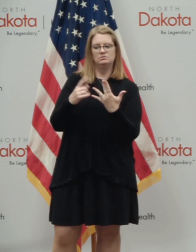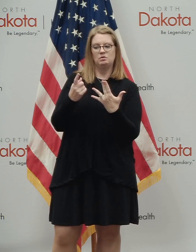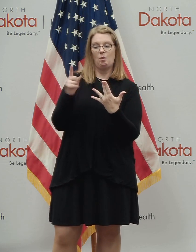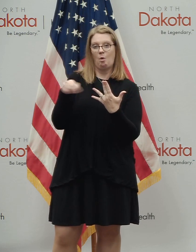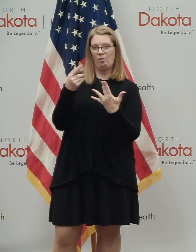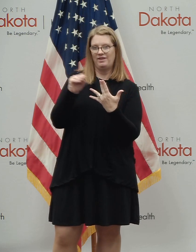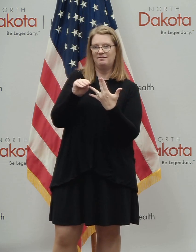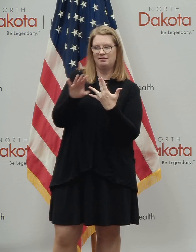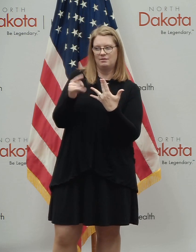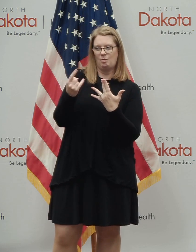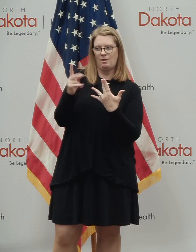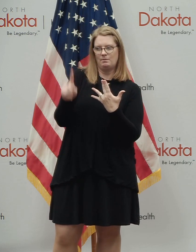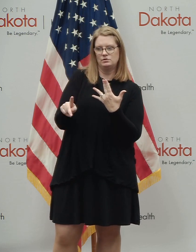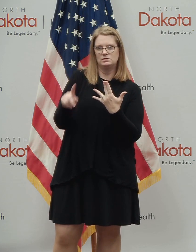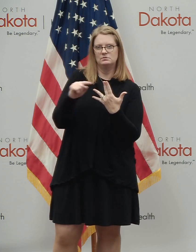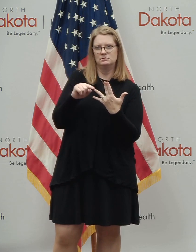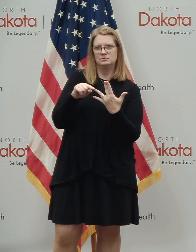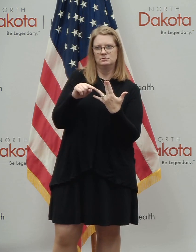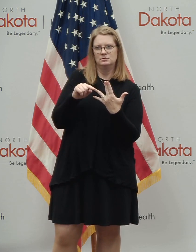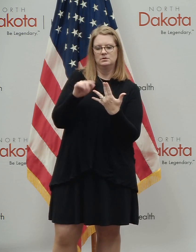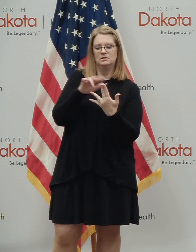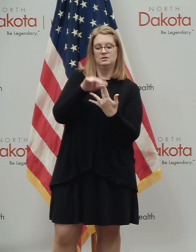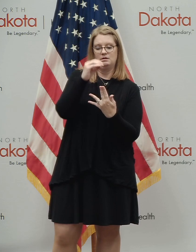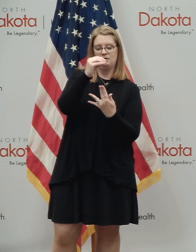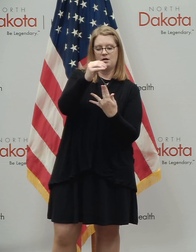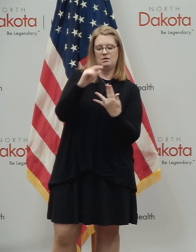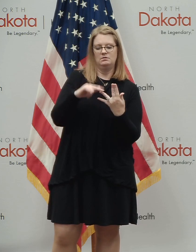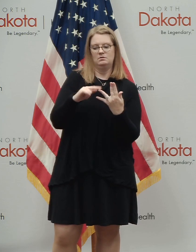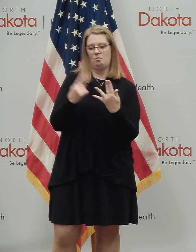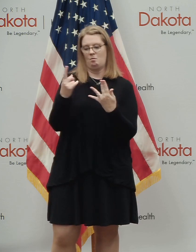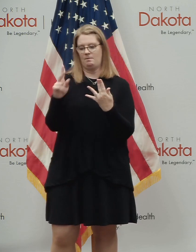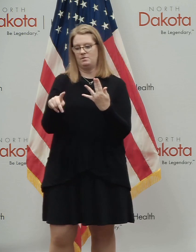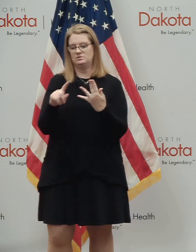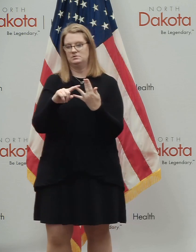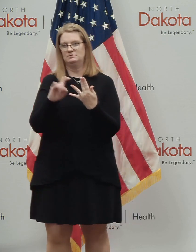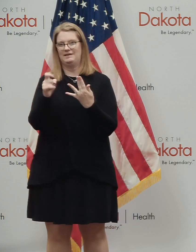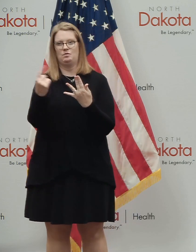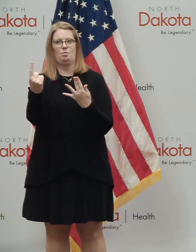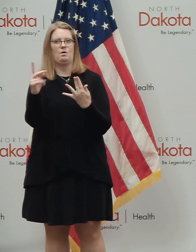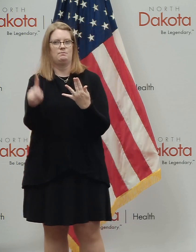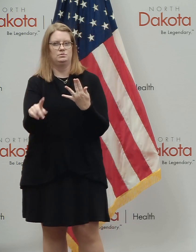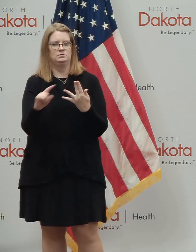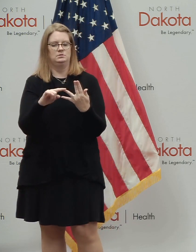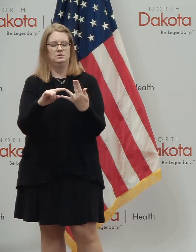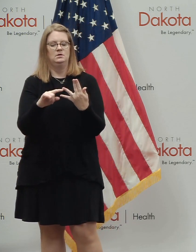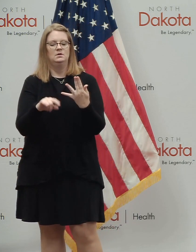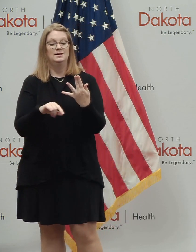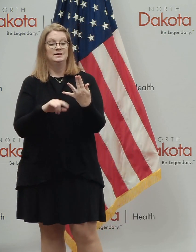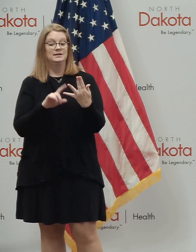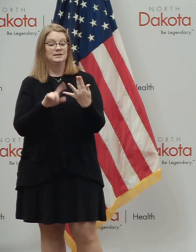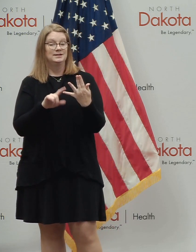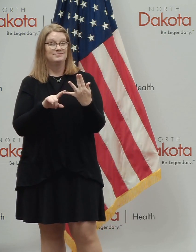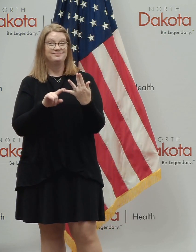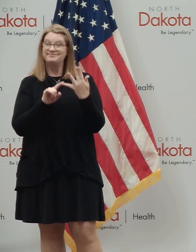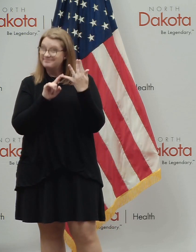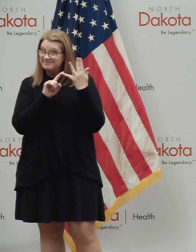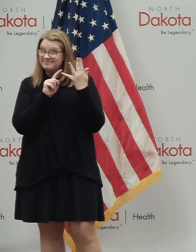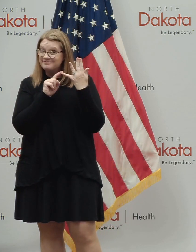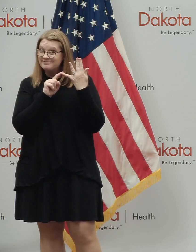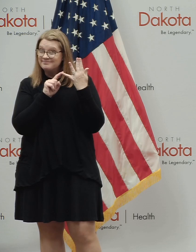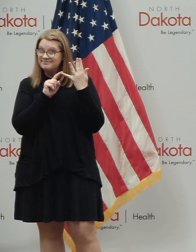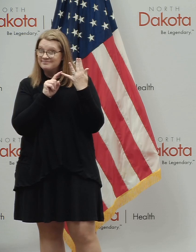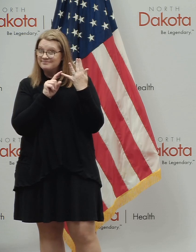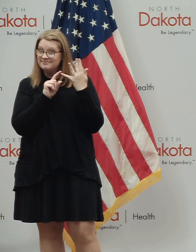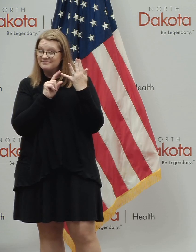1 because you'd have 3 people giving it to none and 1 person giving it to one other person. But if the 5th person in that